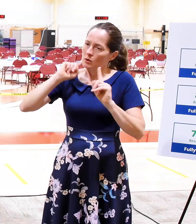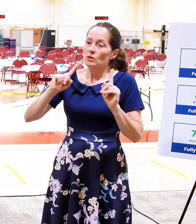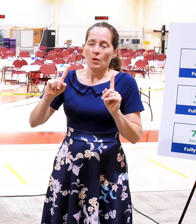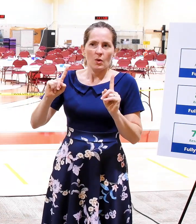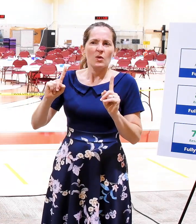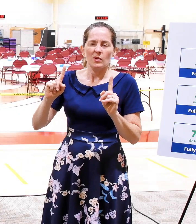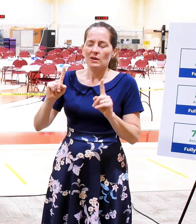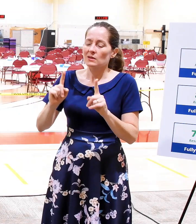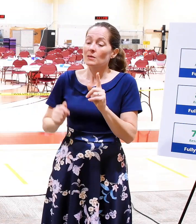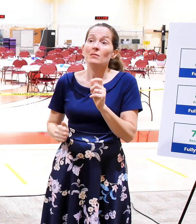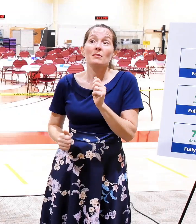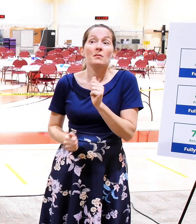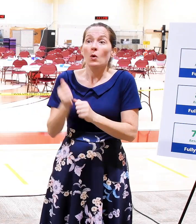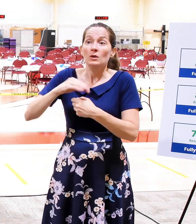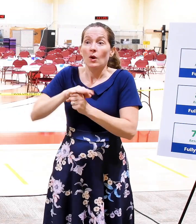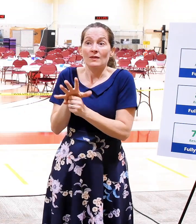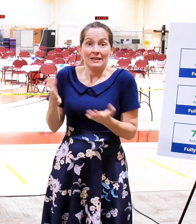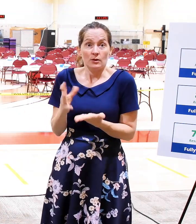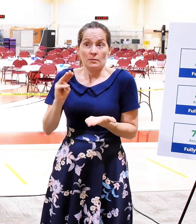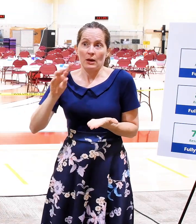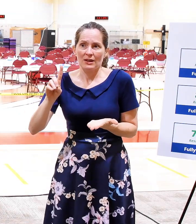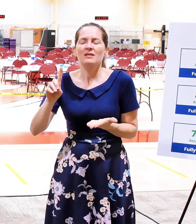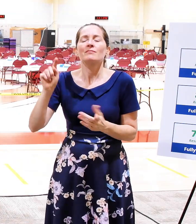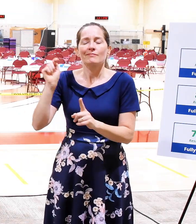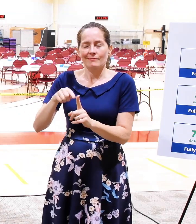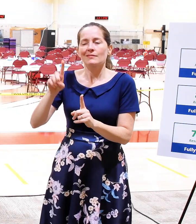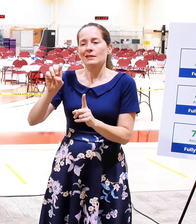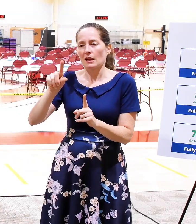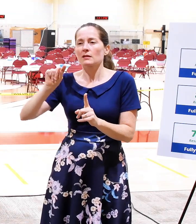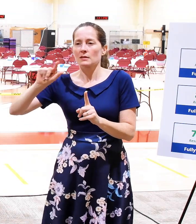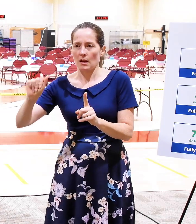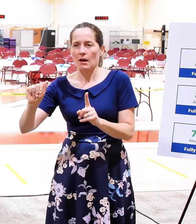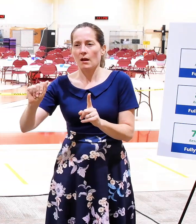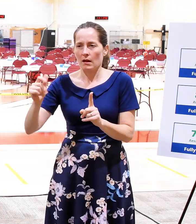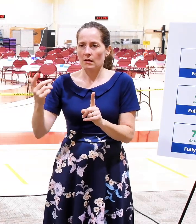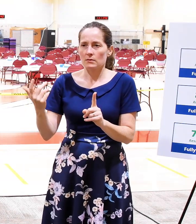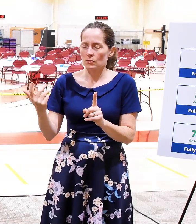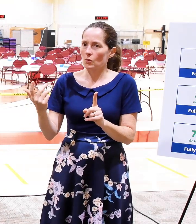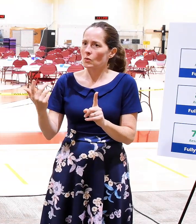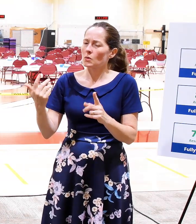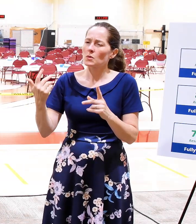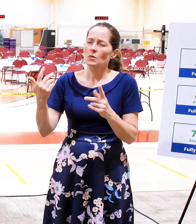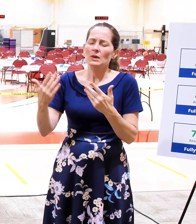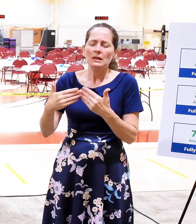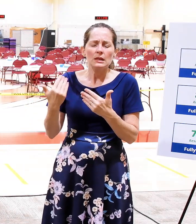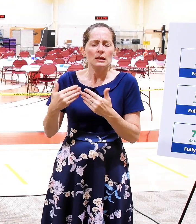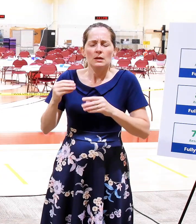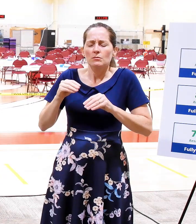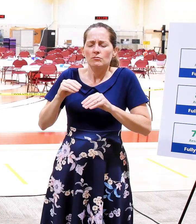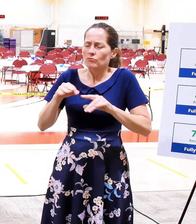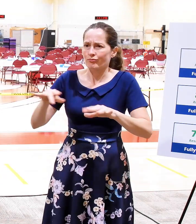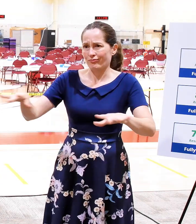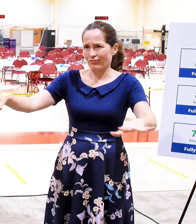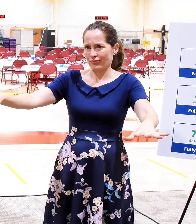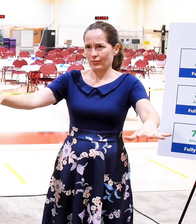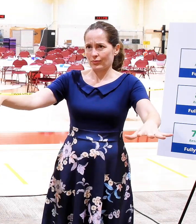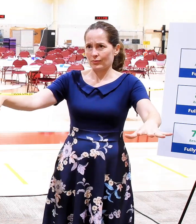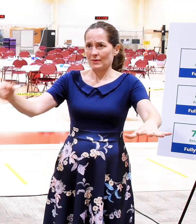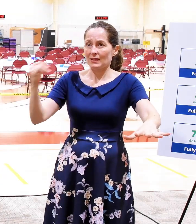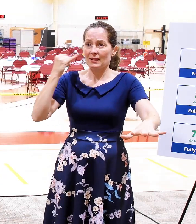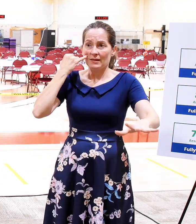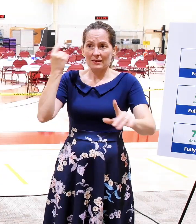Maryland and in Howard County. It is highly contagious and places unvaccinated residents at risk